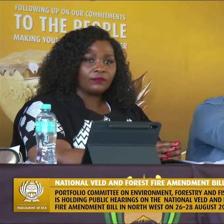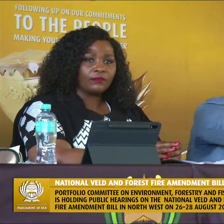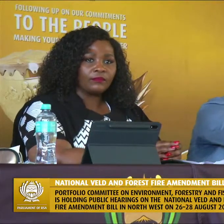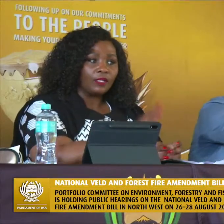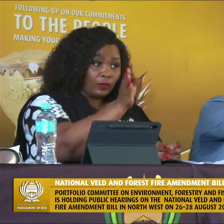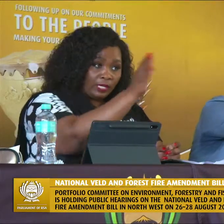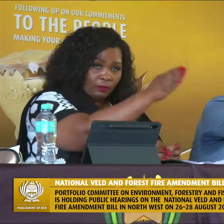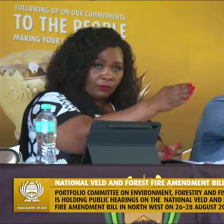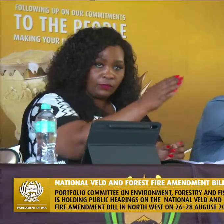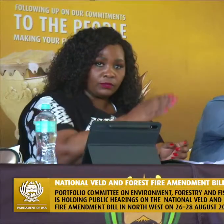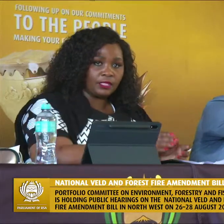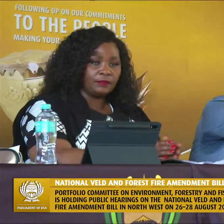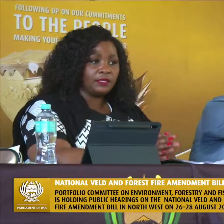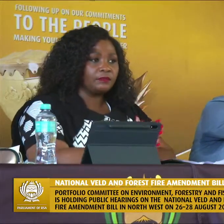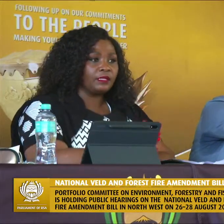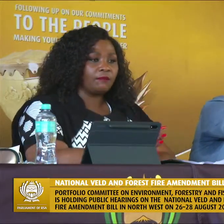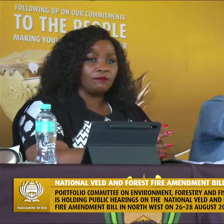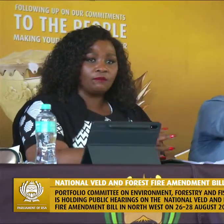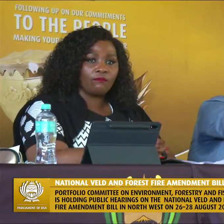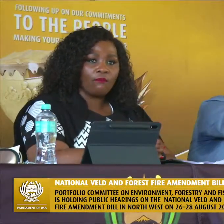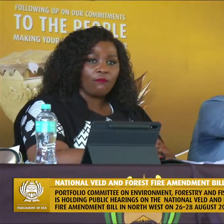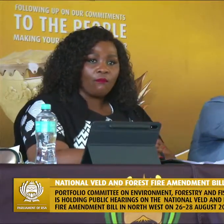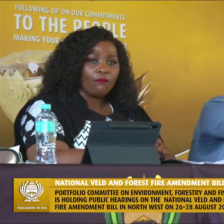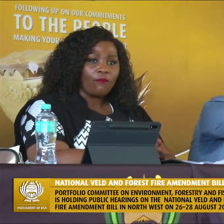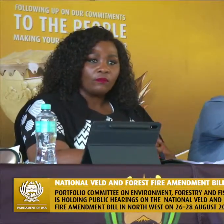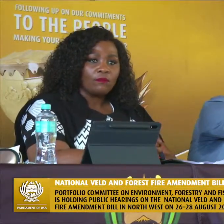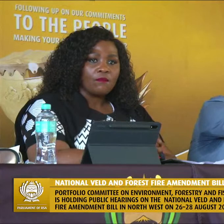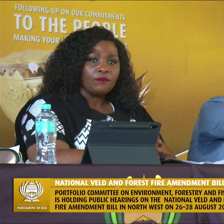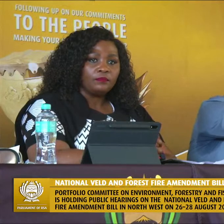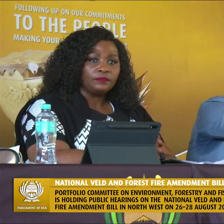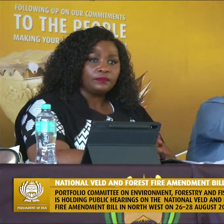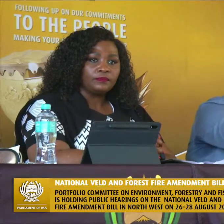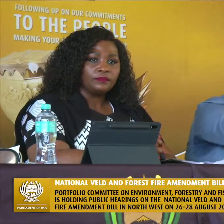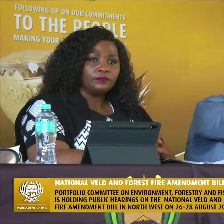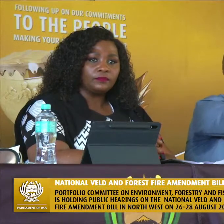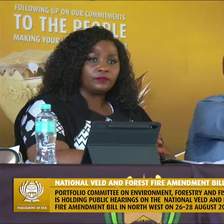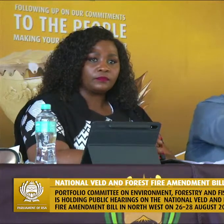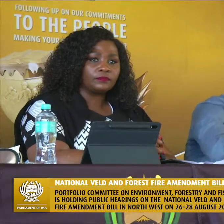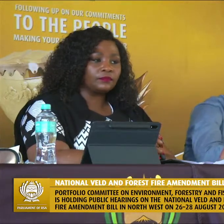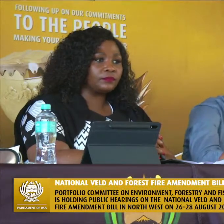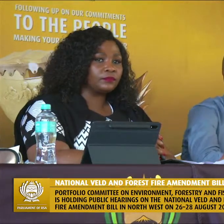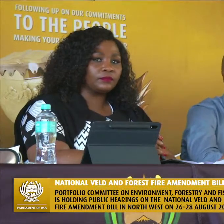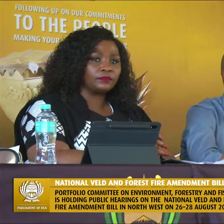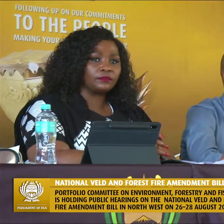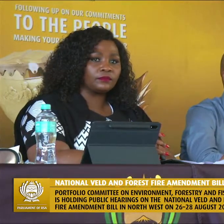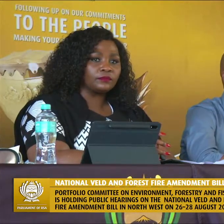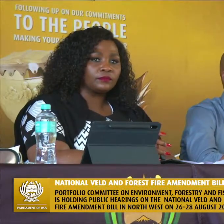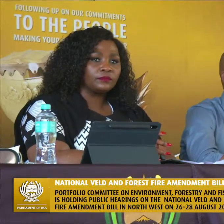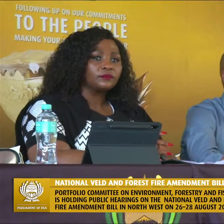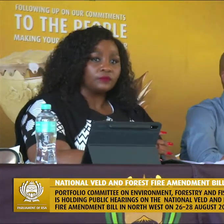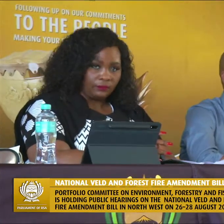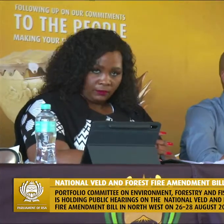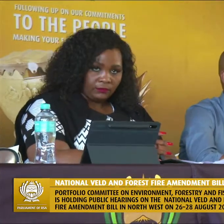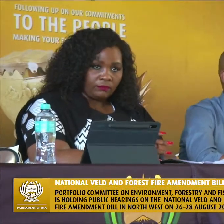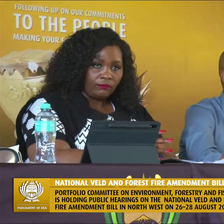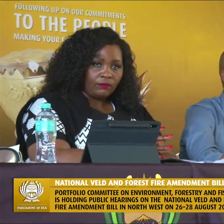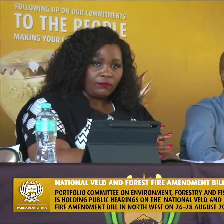okay please come to if i have noted you come to the queue this this side